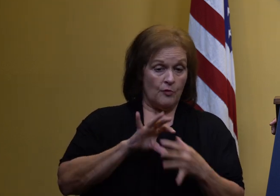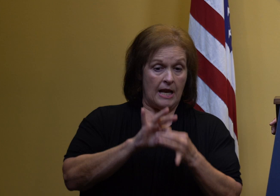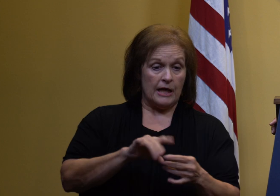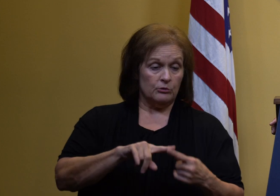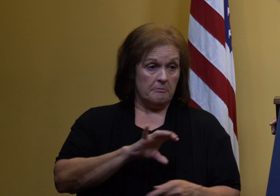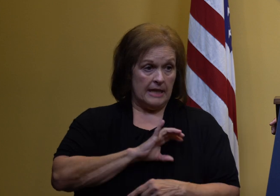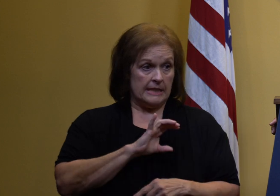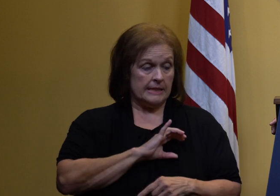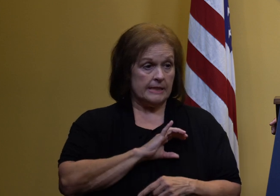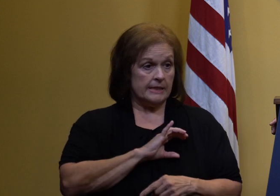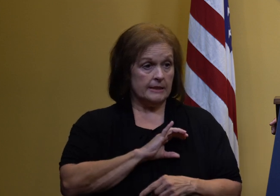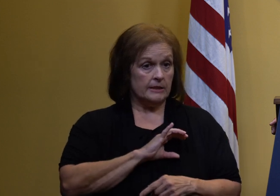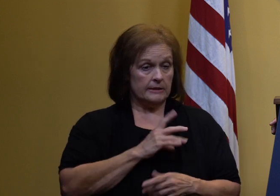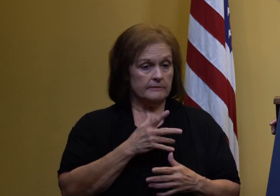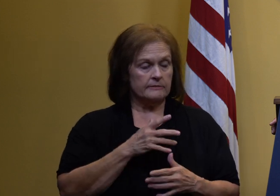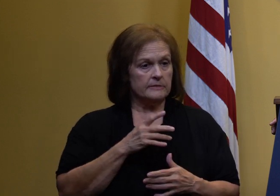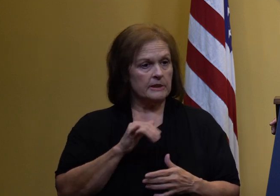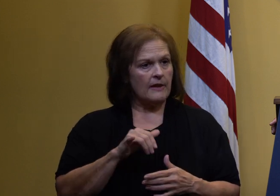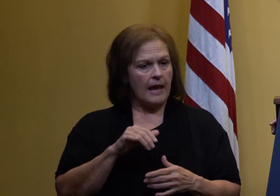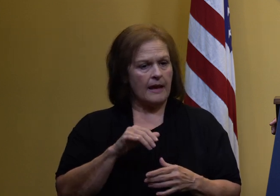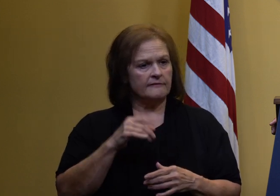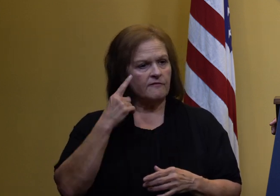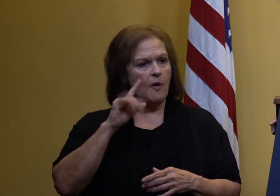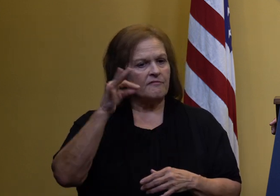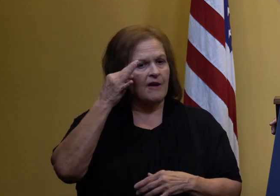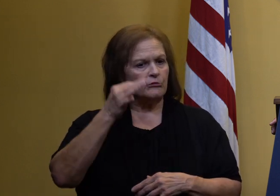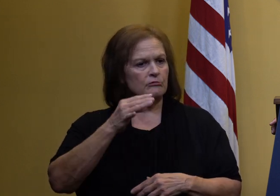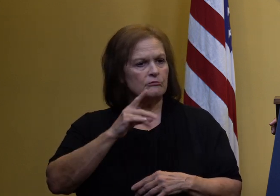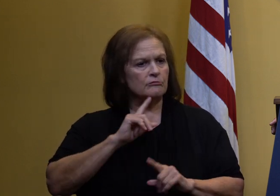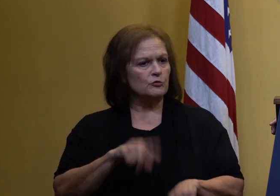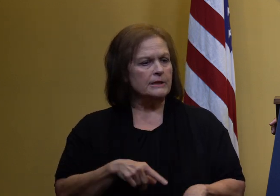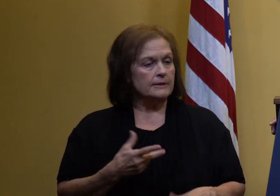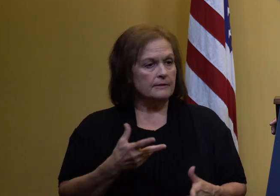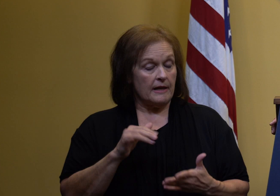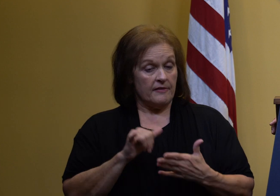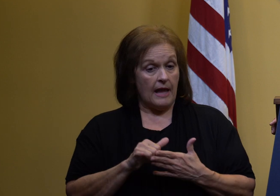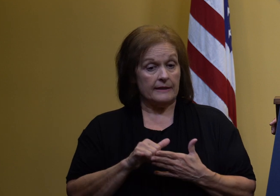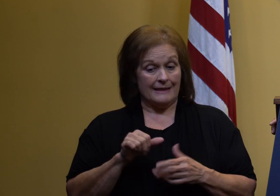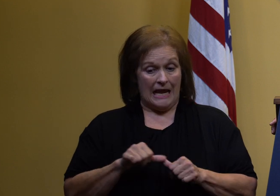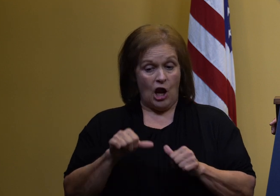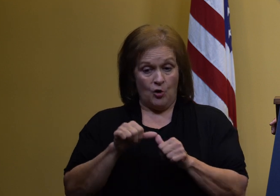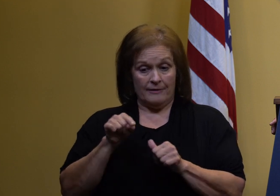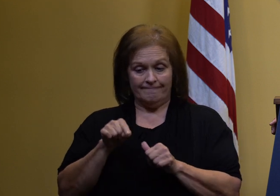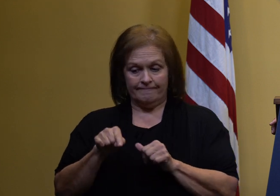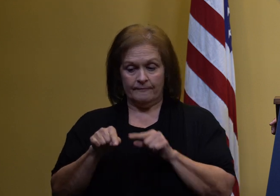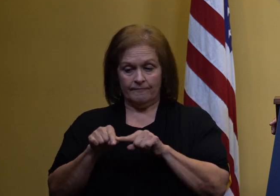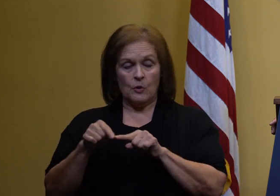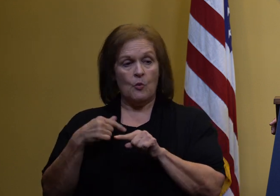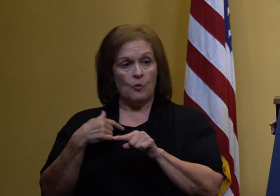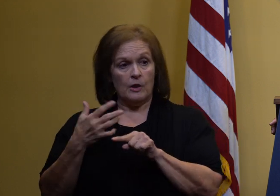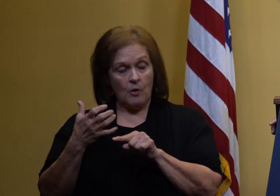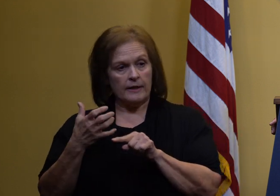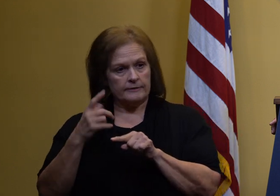to the NOPD is the area of the consent decree. That area is one that will determine